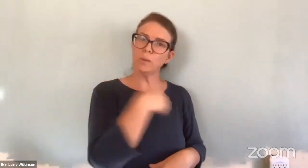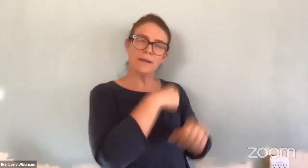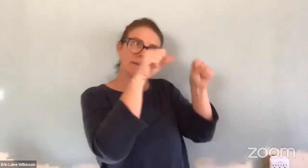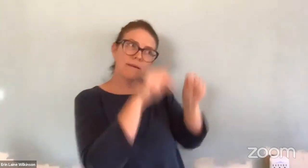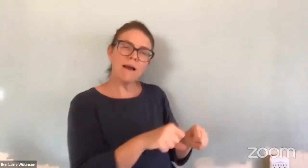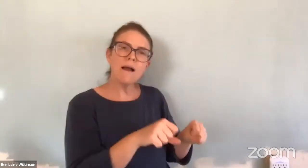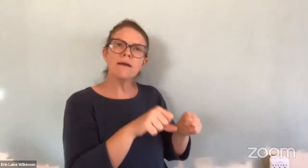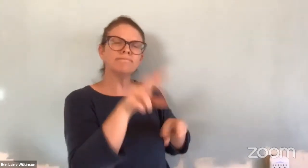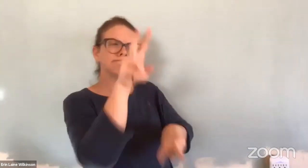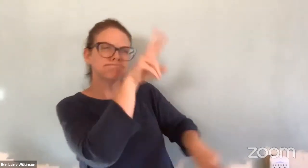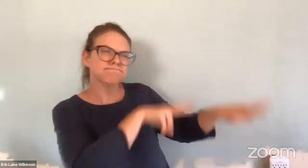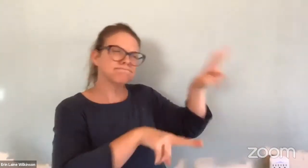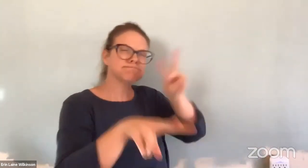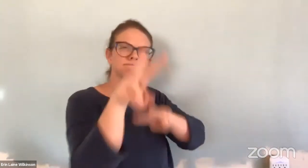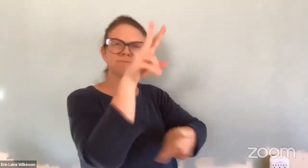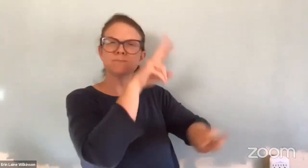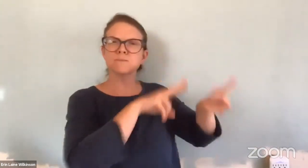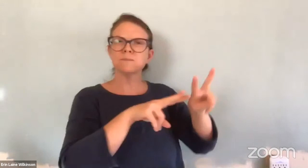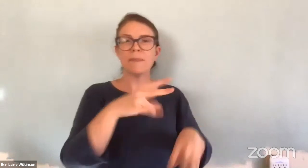documenting. Thirdly,